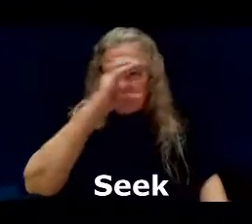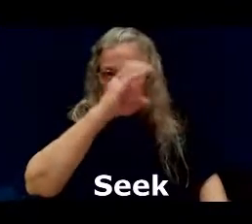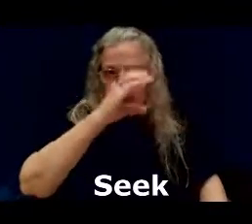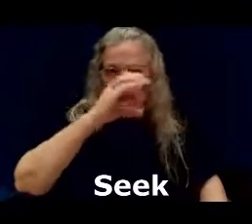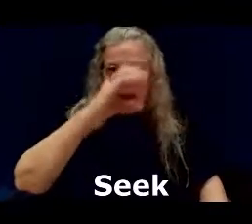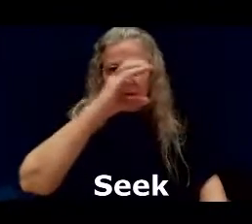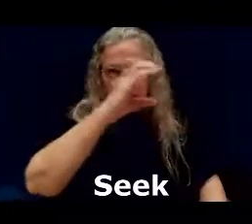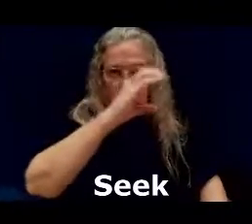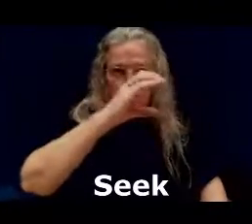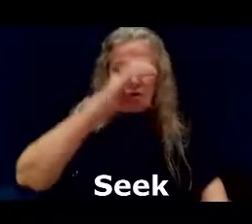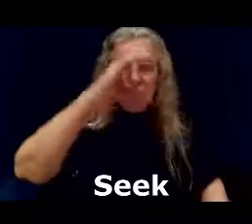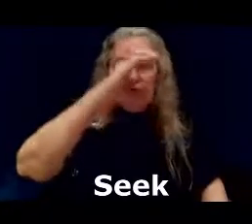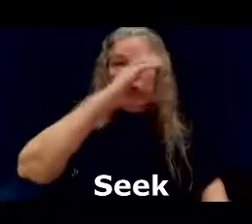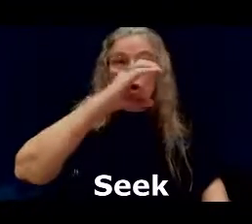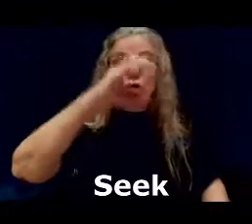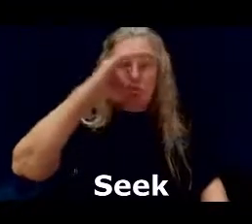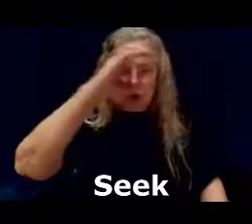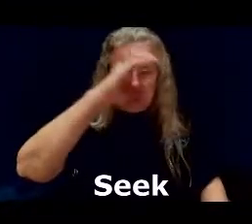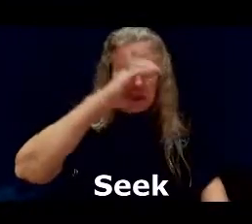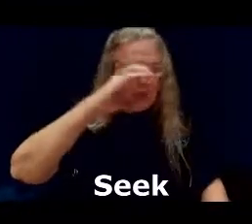magnifying glass, and you're searching.